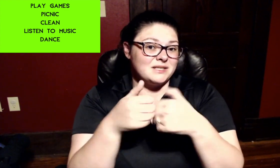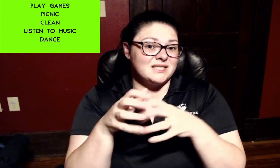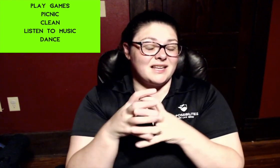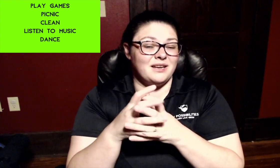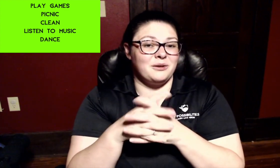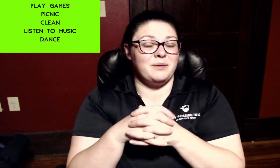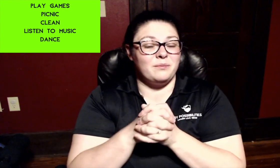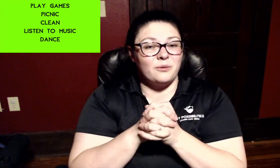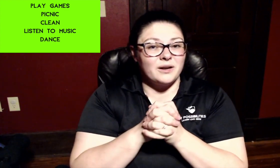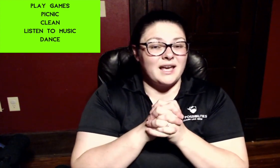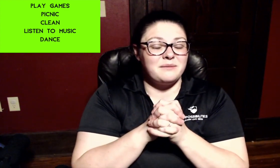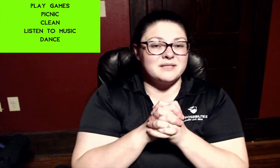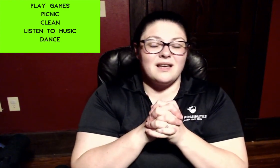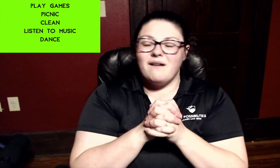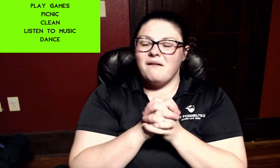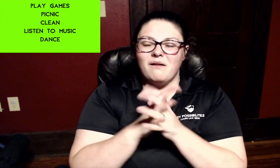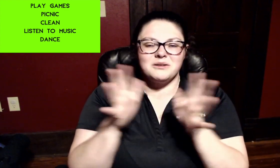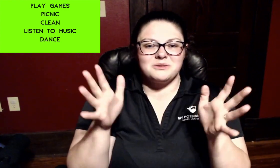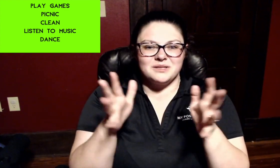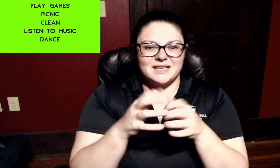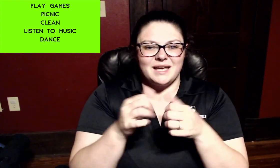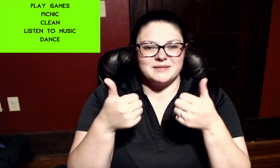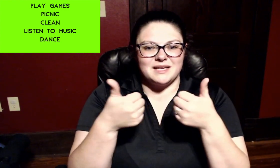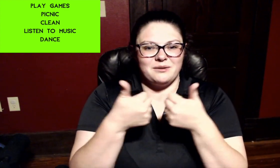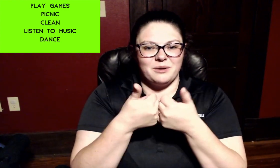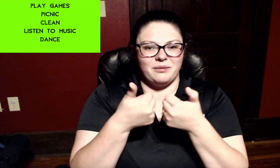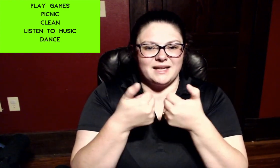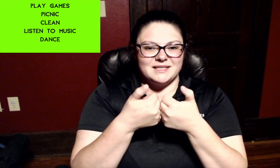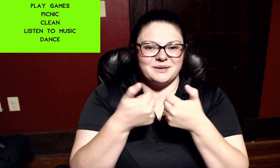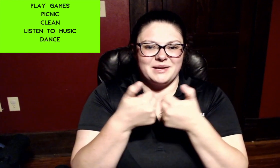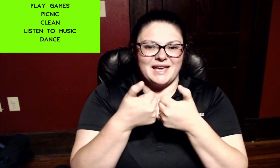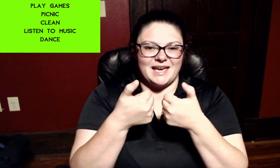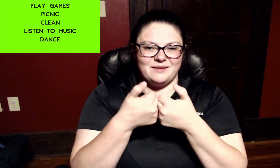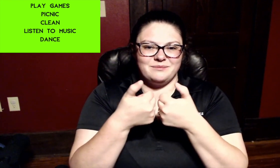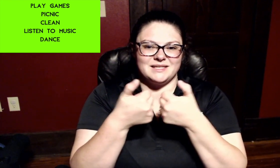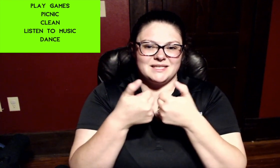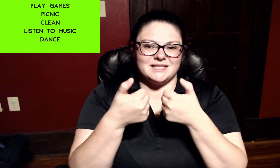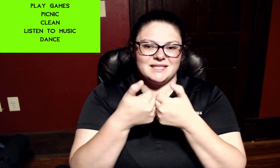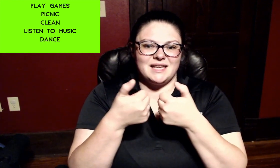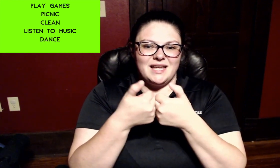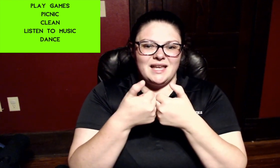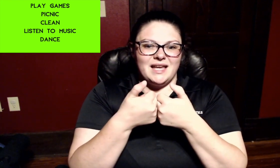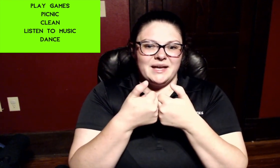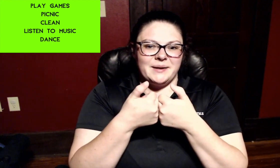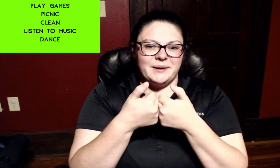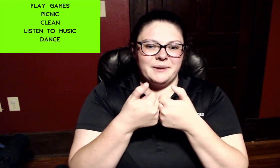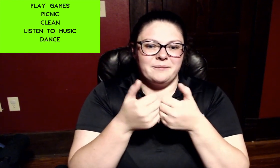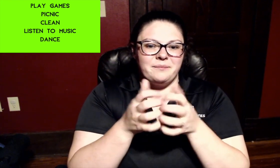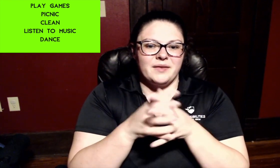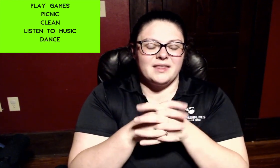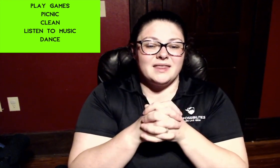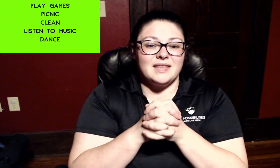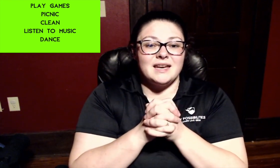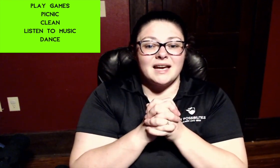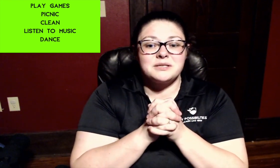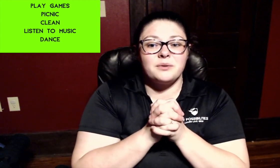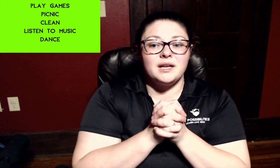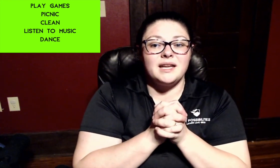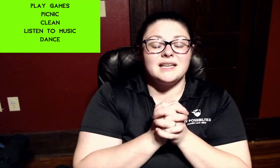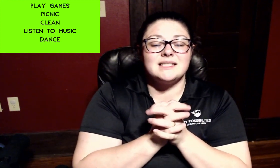it could be board games, all sorts of games that you could play. So games. The next one is that we could